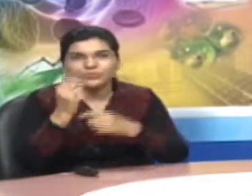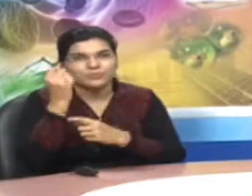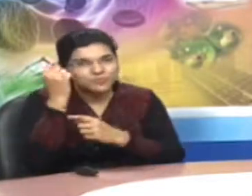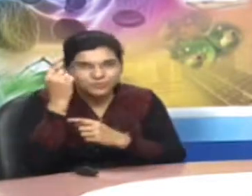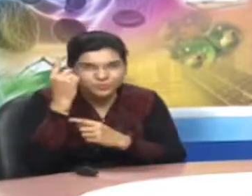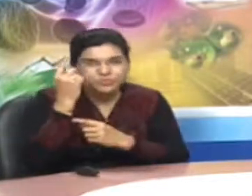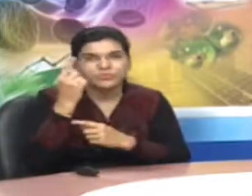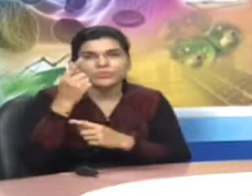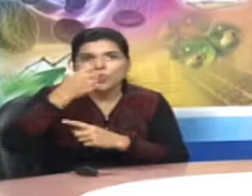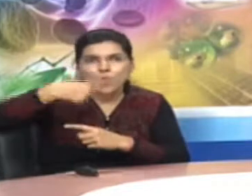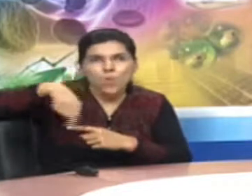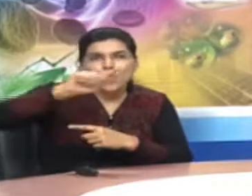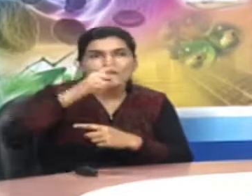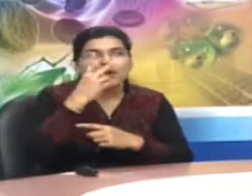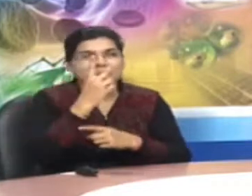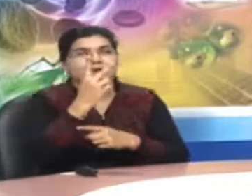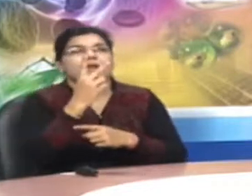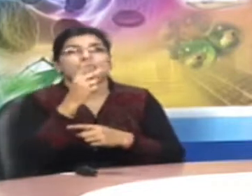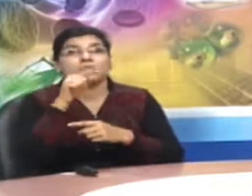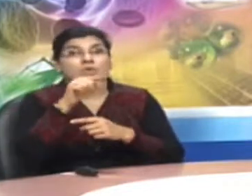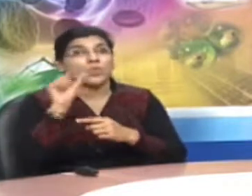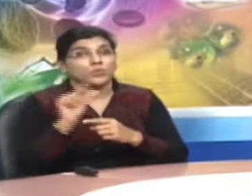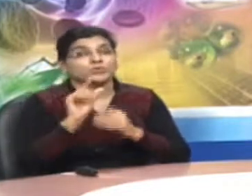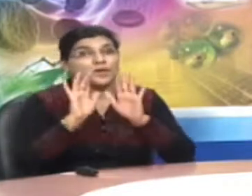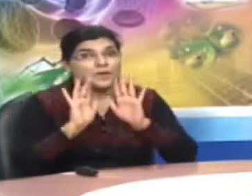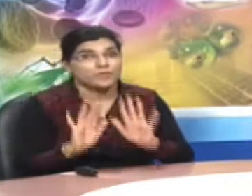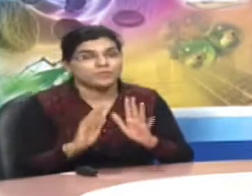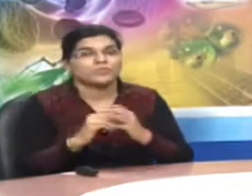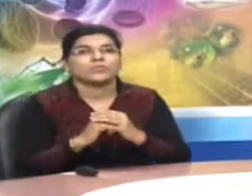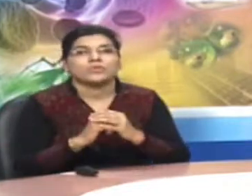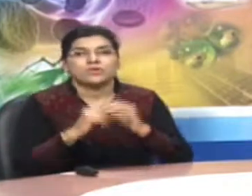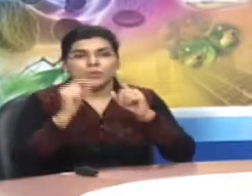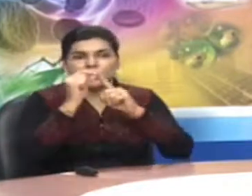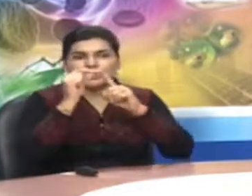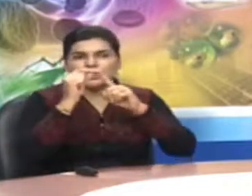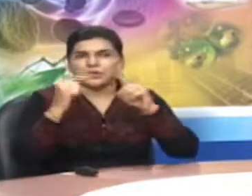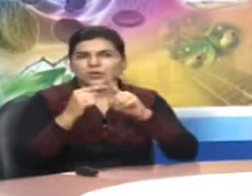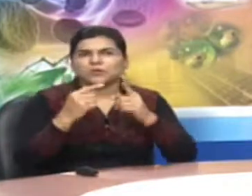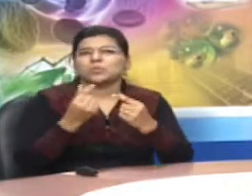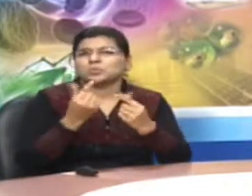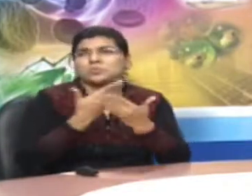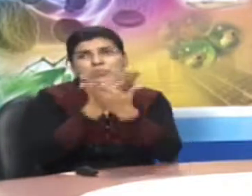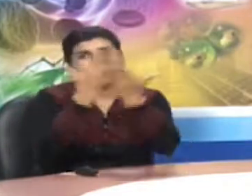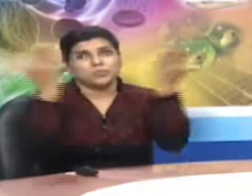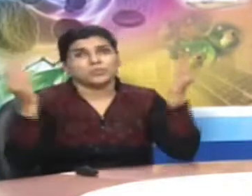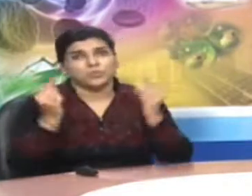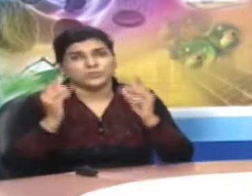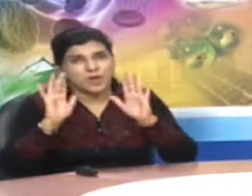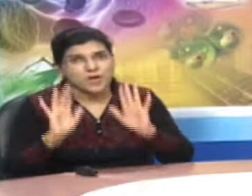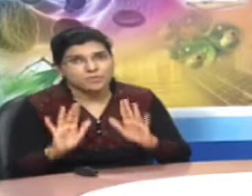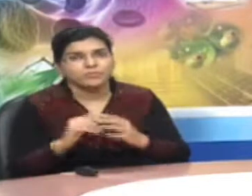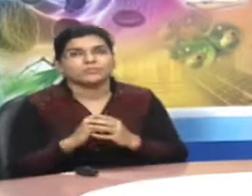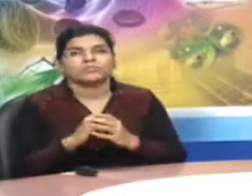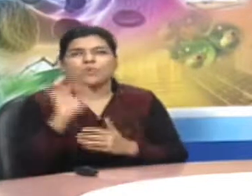I hope that everything that we have discussed till now, you understood and used the information for yourself, because